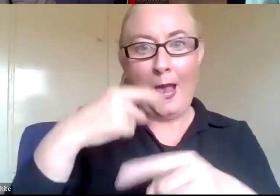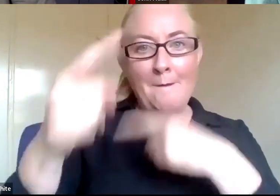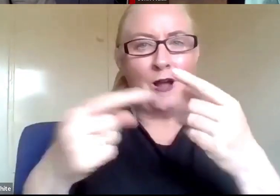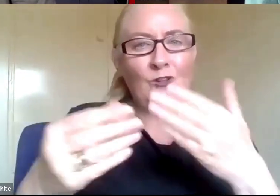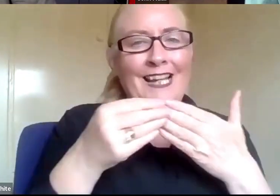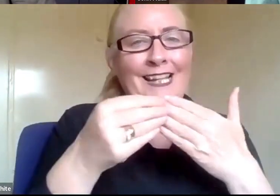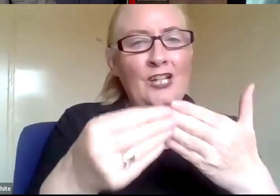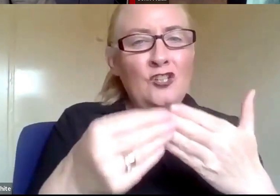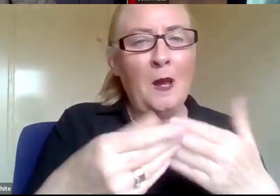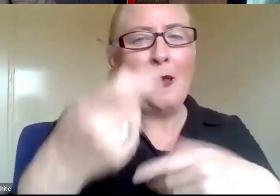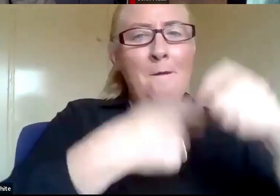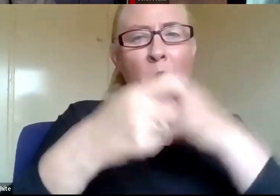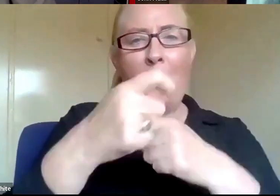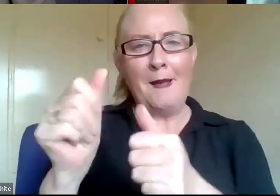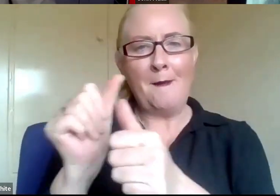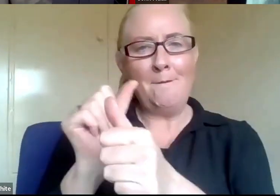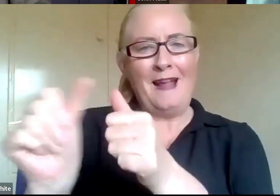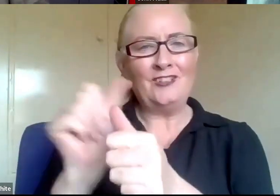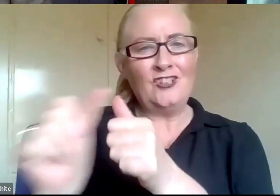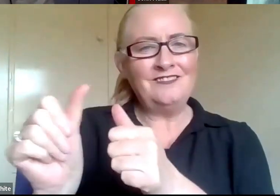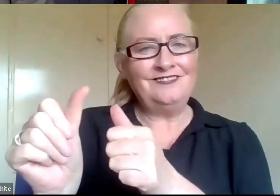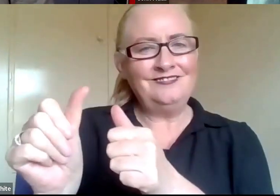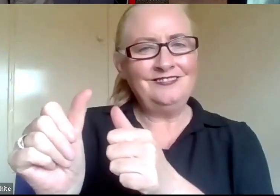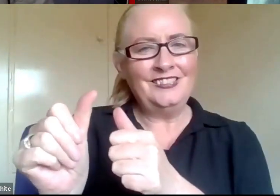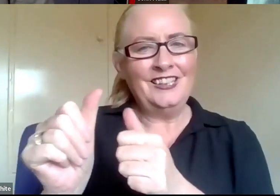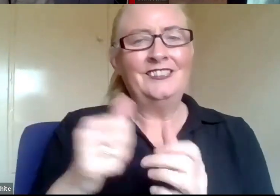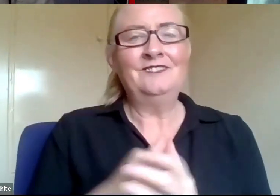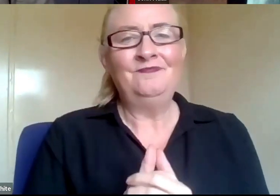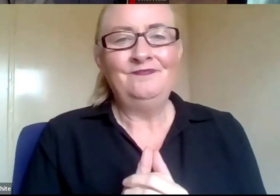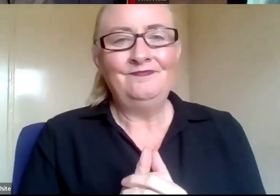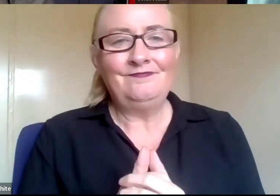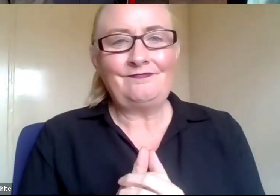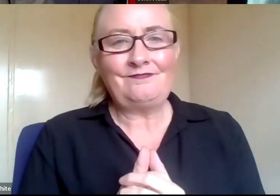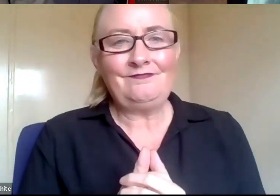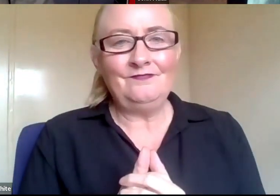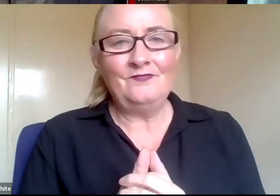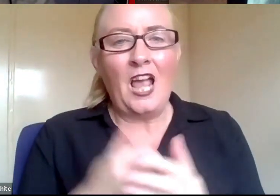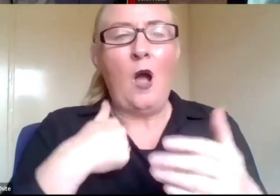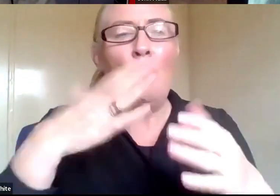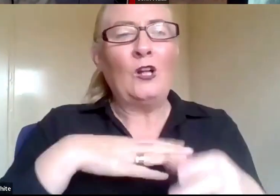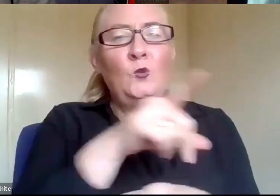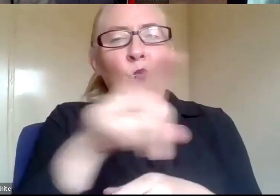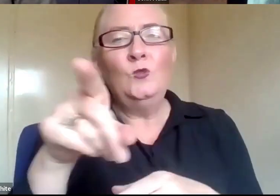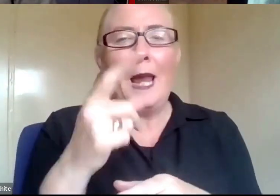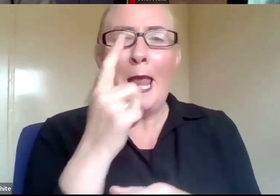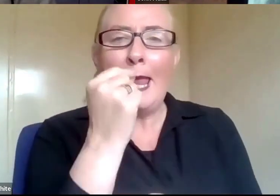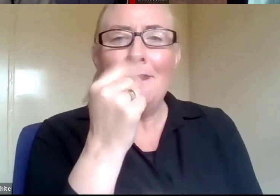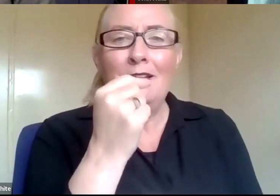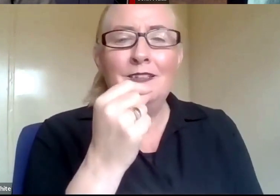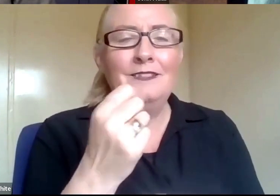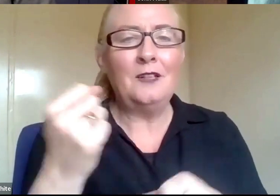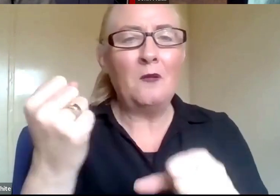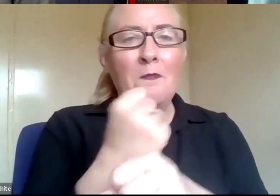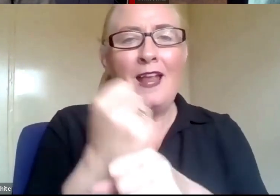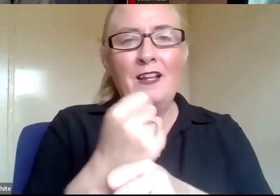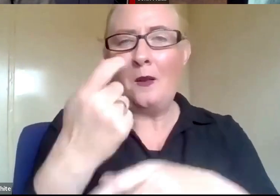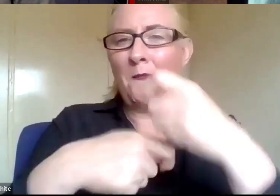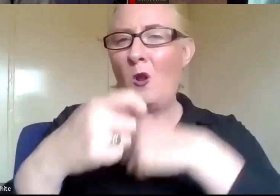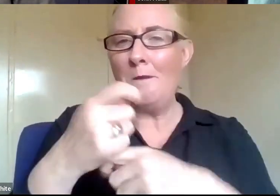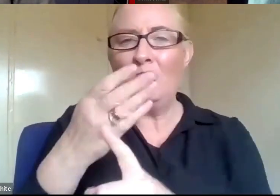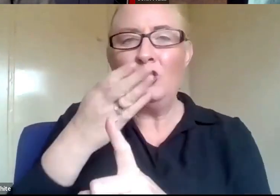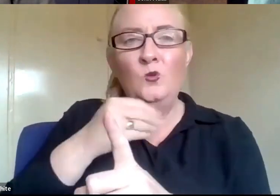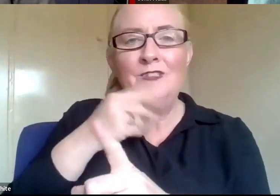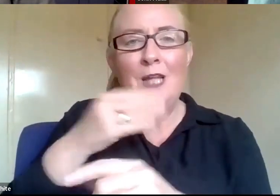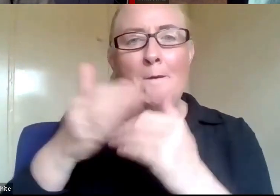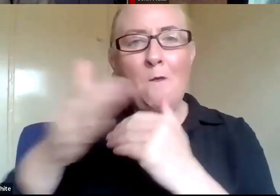It helps with a big subject like this to find out the fundamental key question that